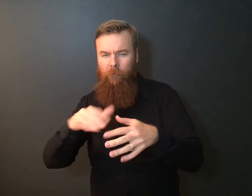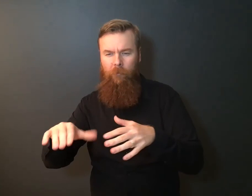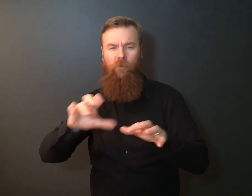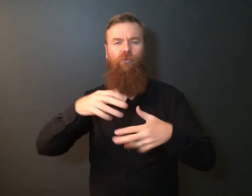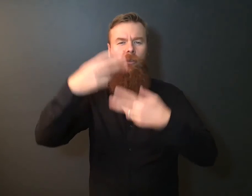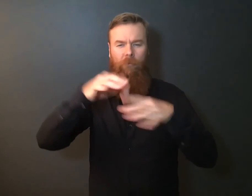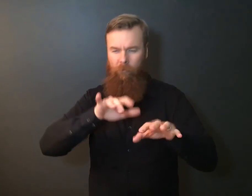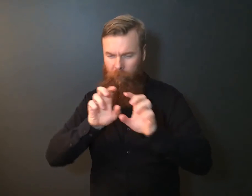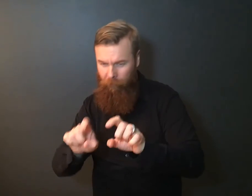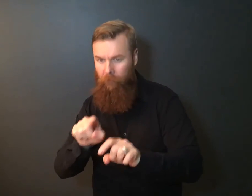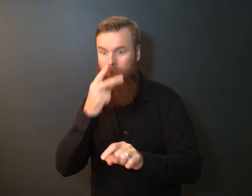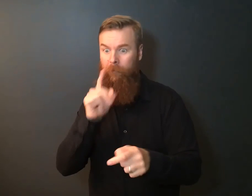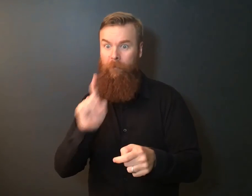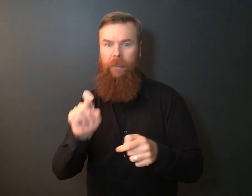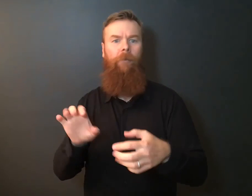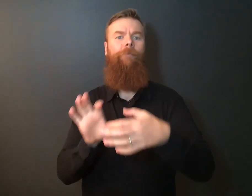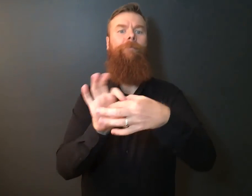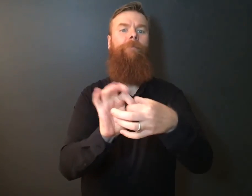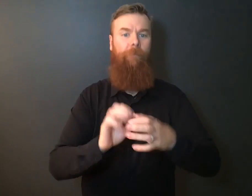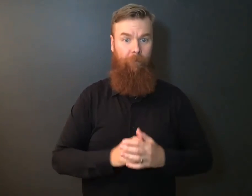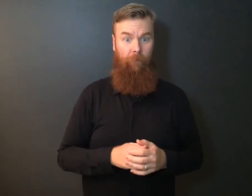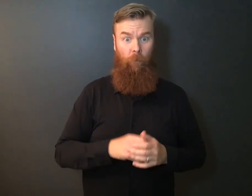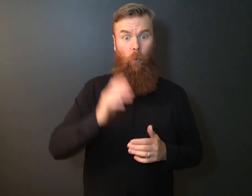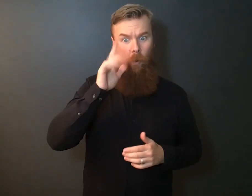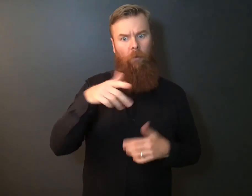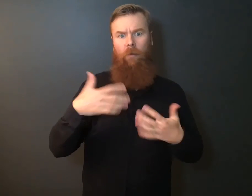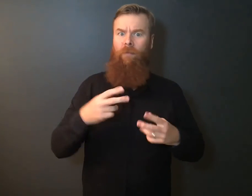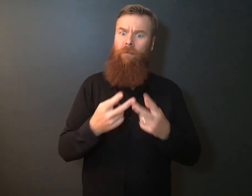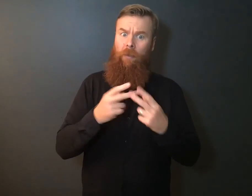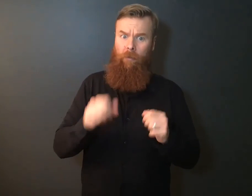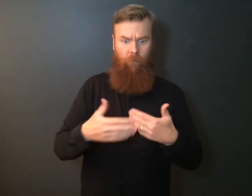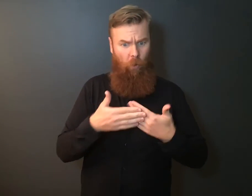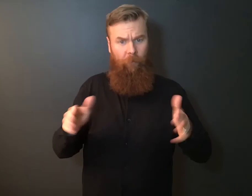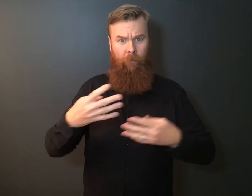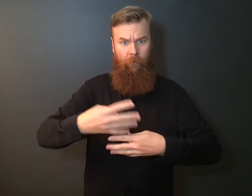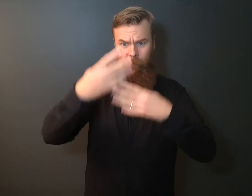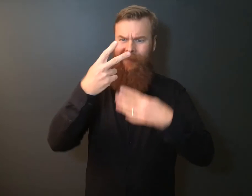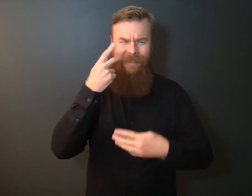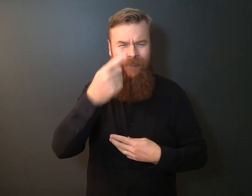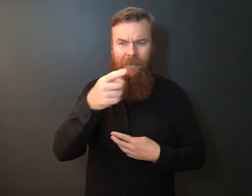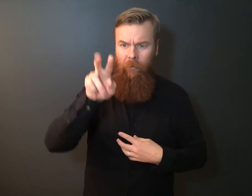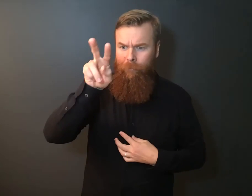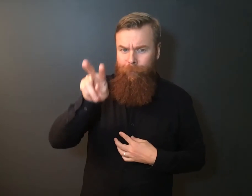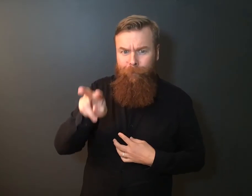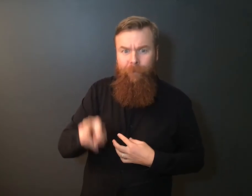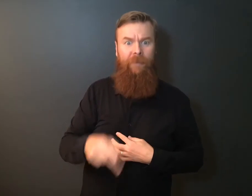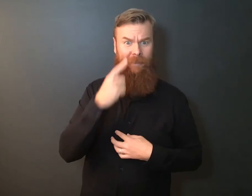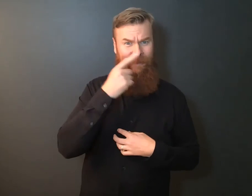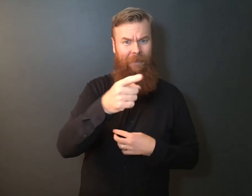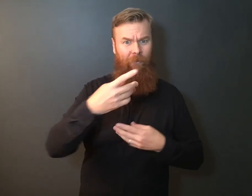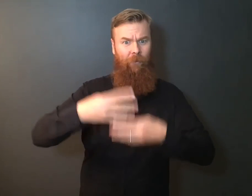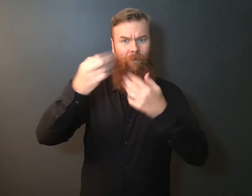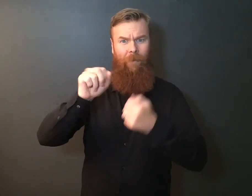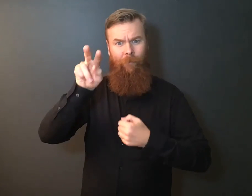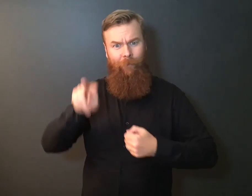before opening this link and watch and listen and read the charter that is in this link.